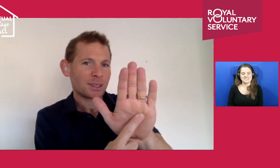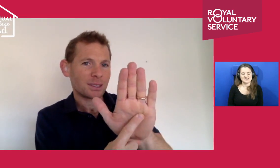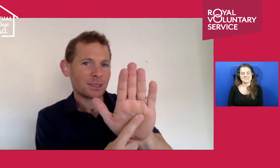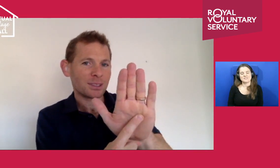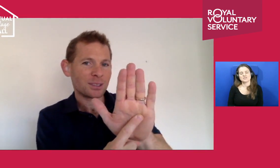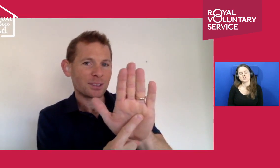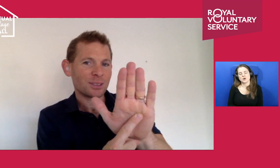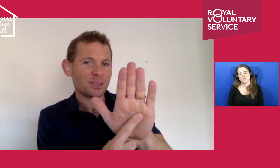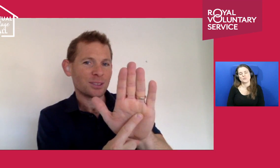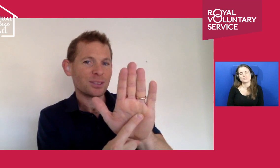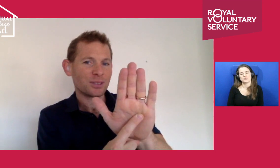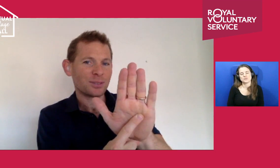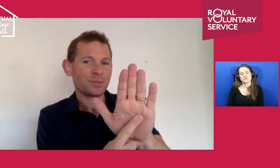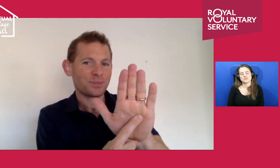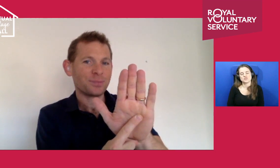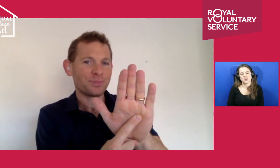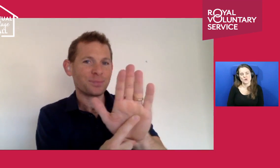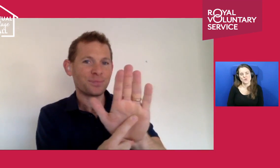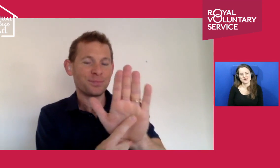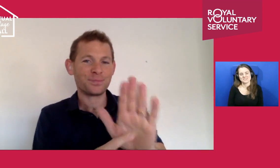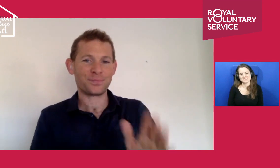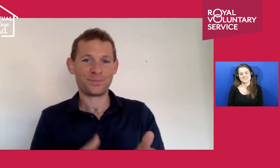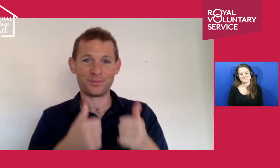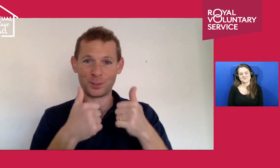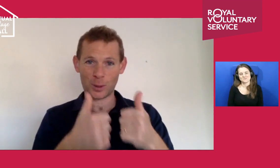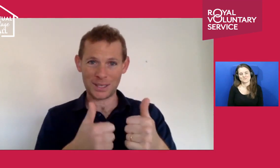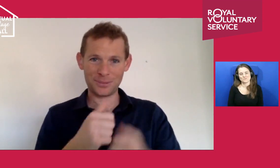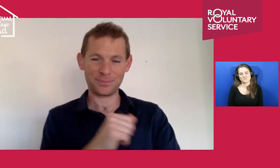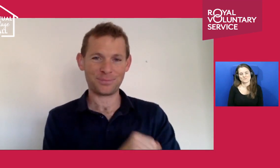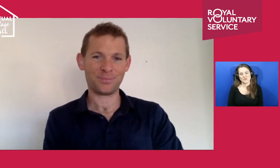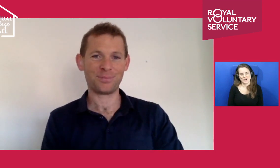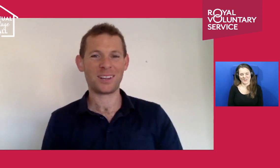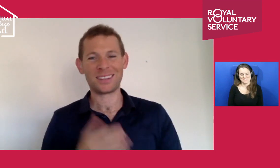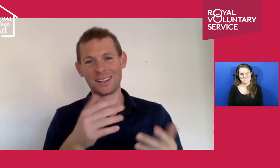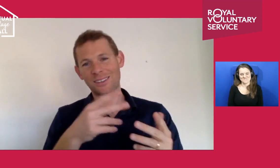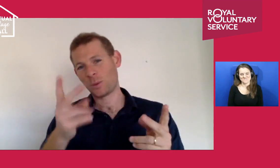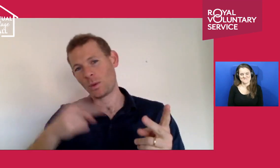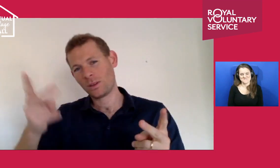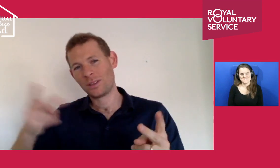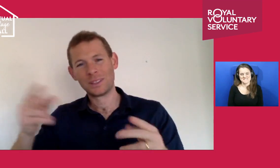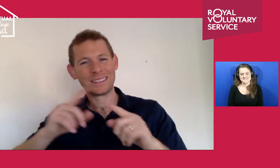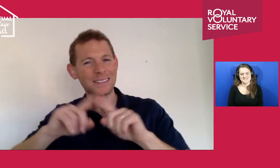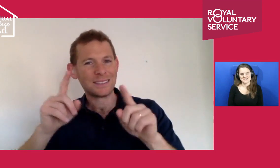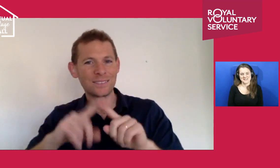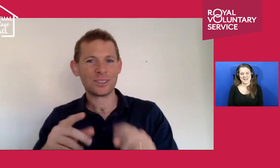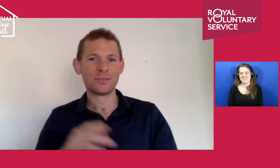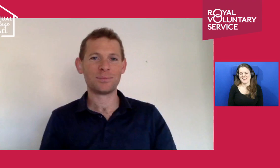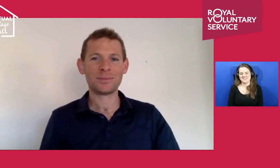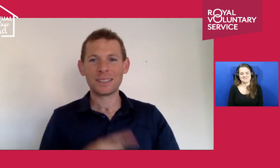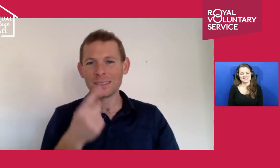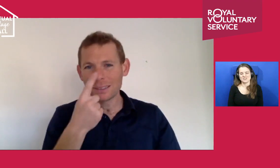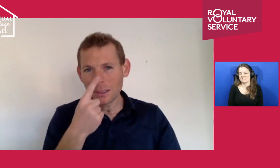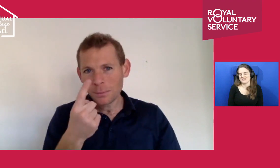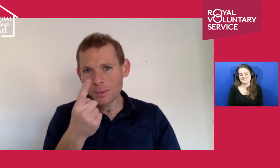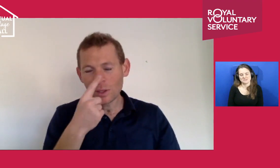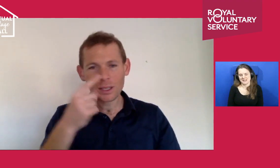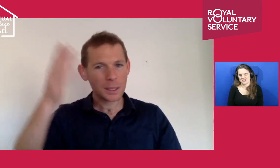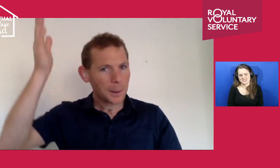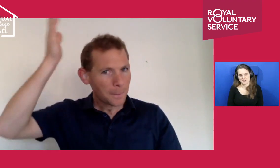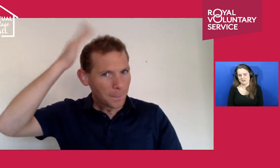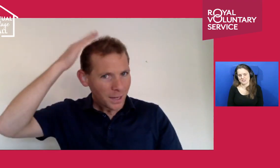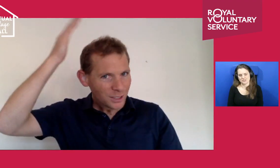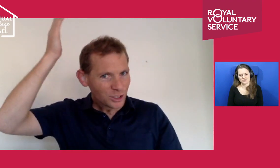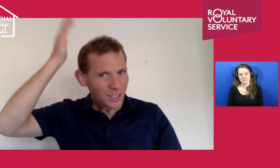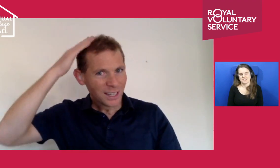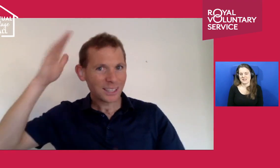And then this is the sign for show. Show. Okay. And then you'll see different